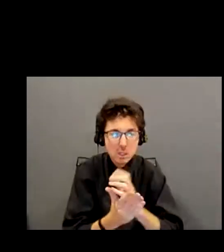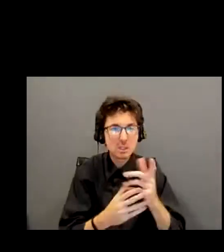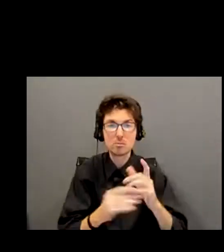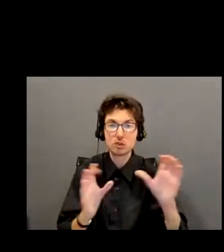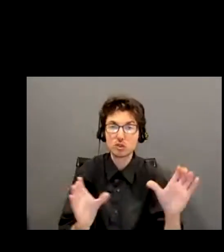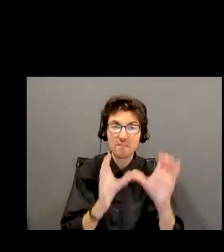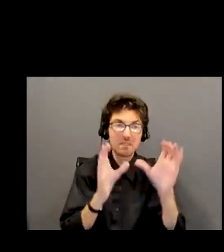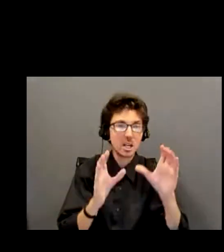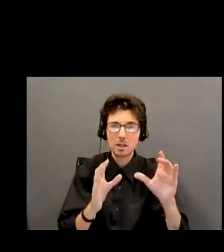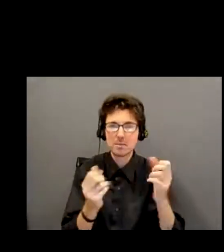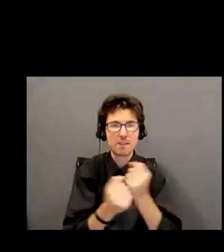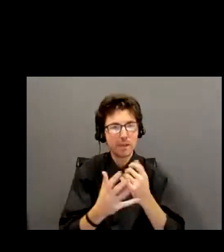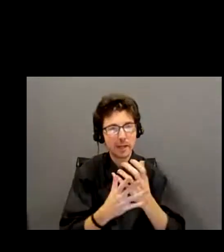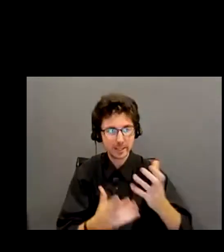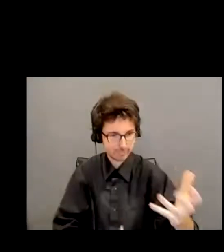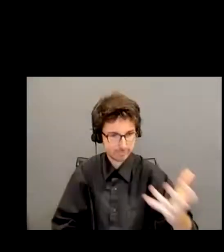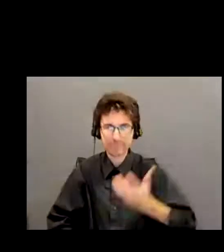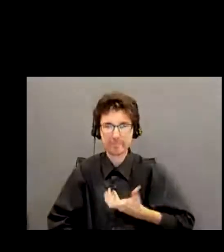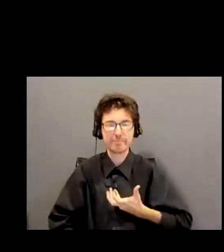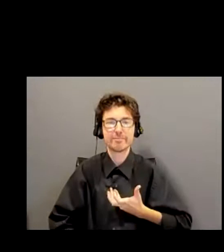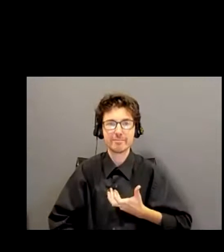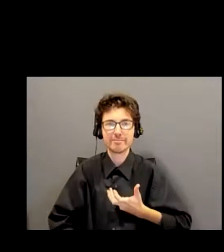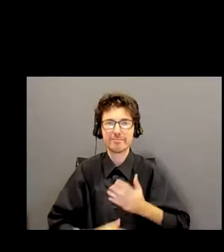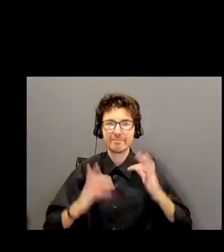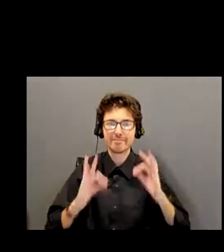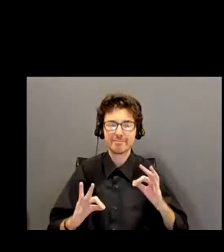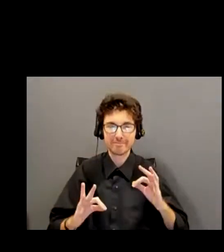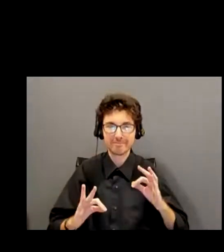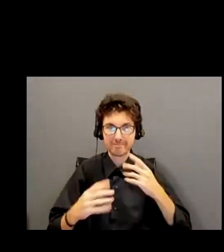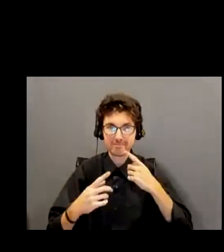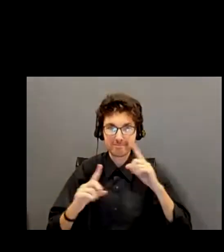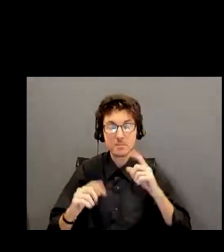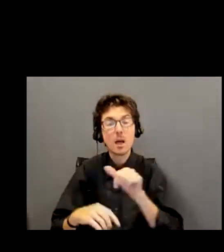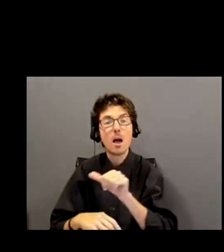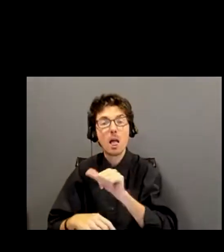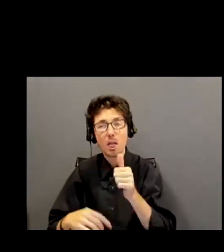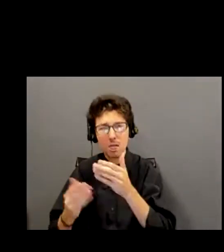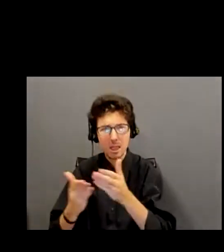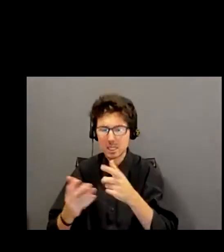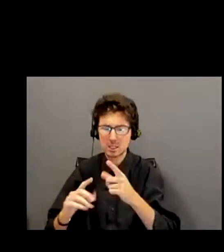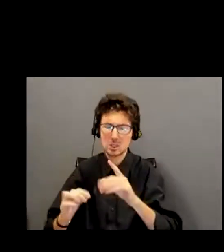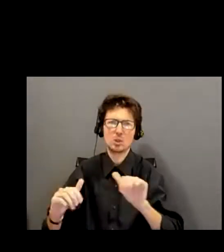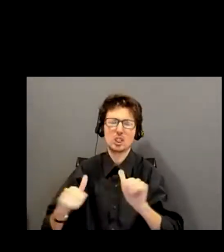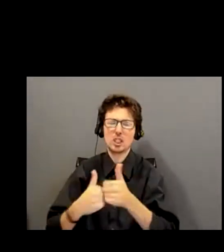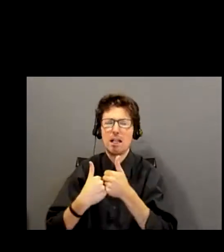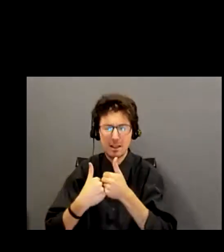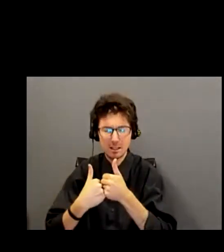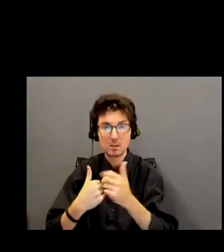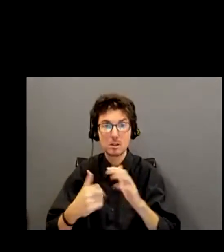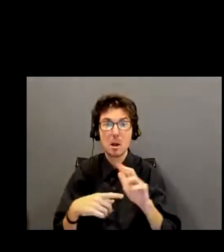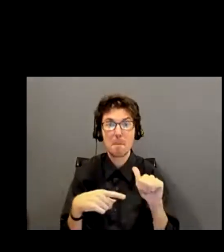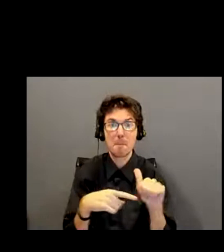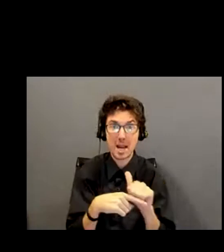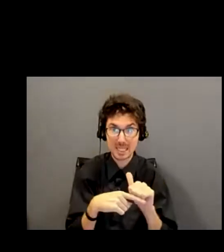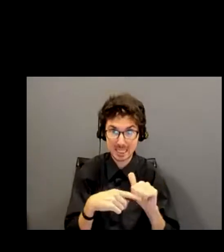Some parts of my teacher training were rather challenging for me, especially the practice teaching, when I